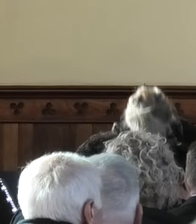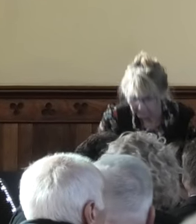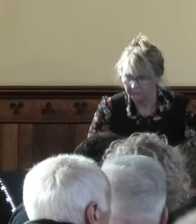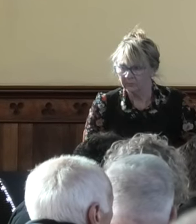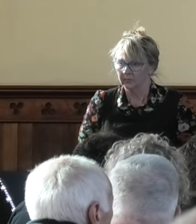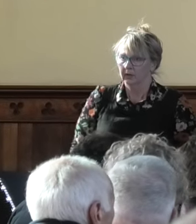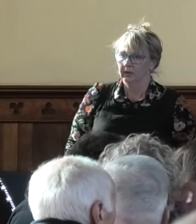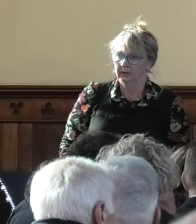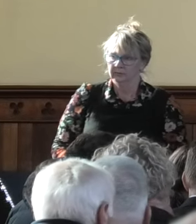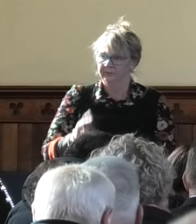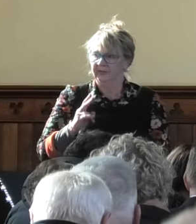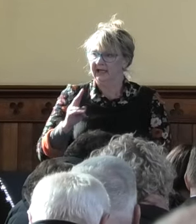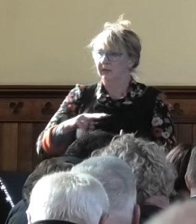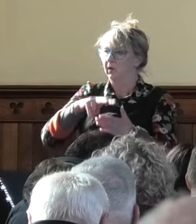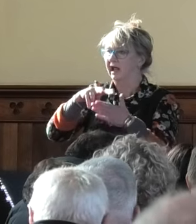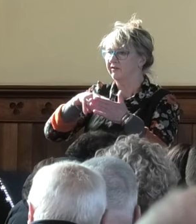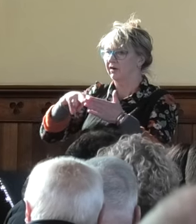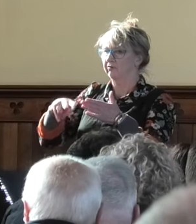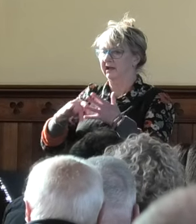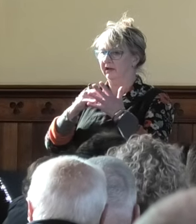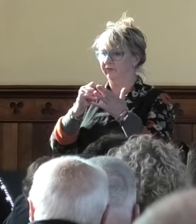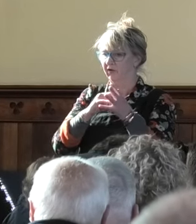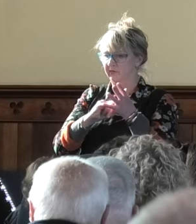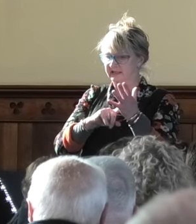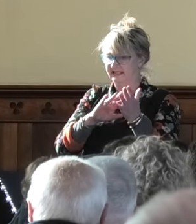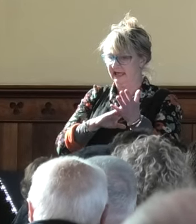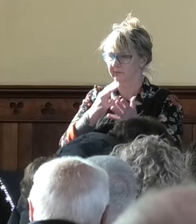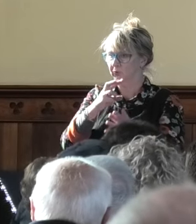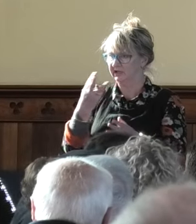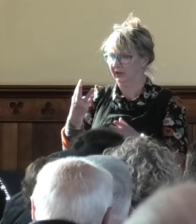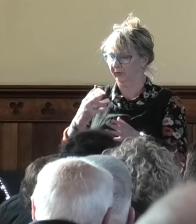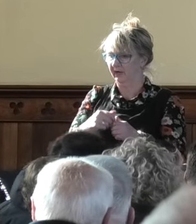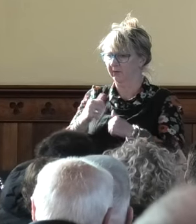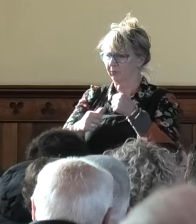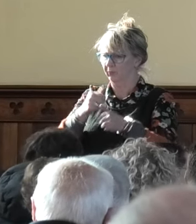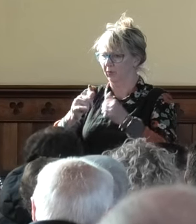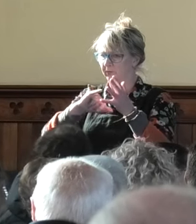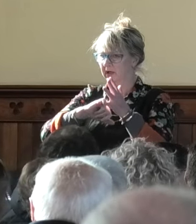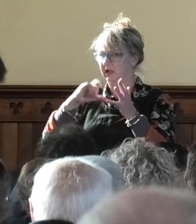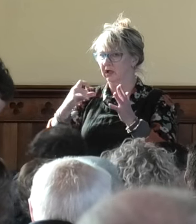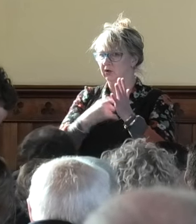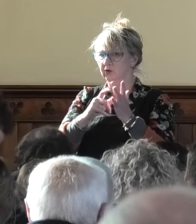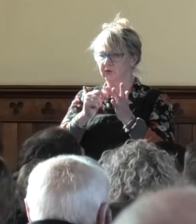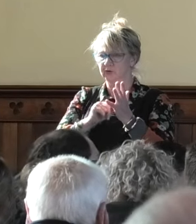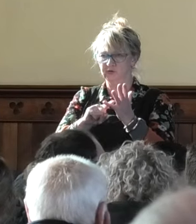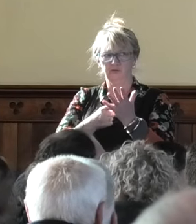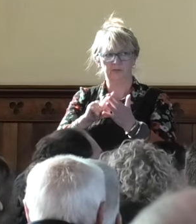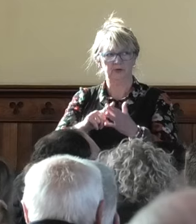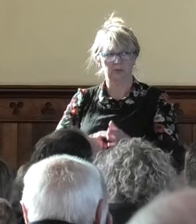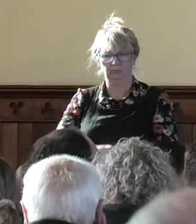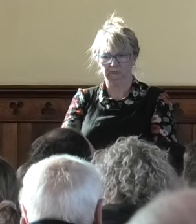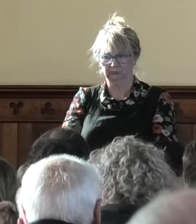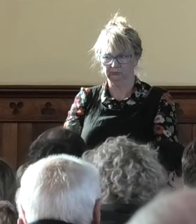We're going to have a reading from Psalm 23, a very well-known scripture, and Jordan's going to come and read that for us.